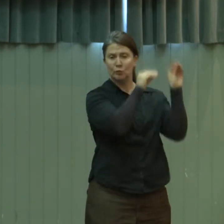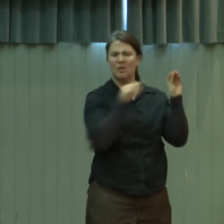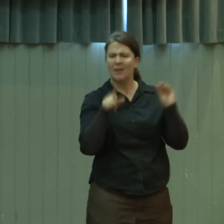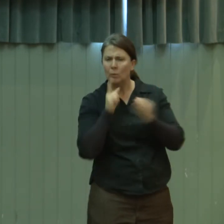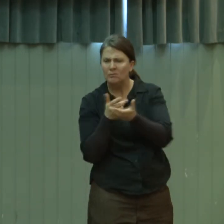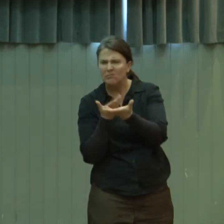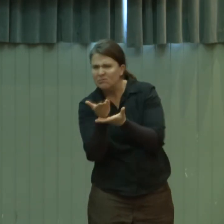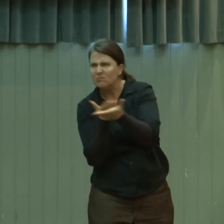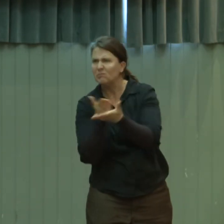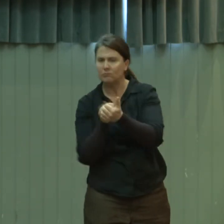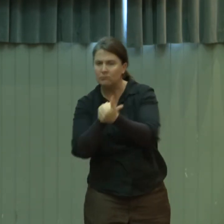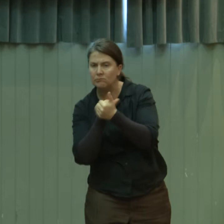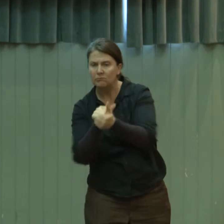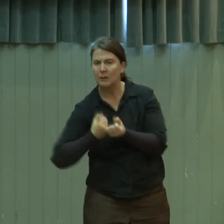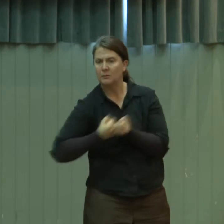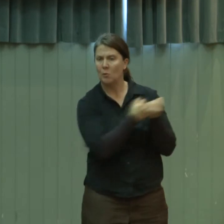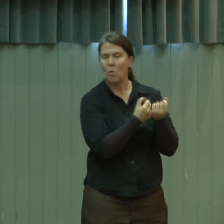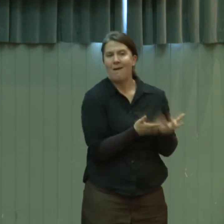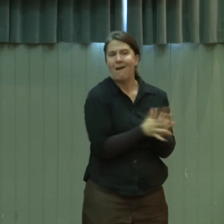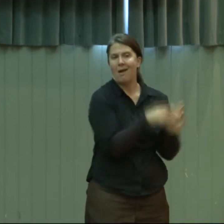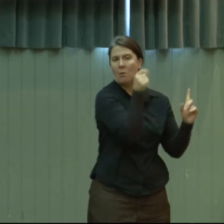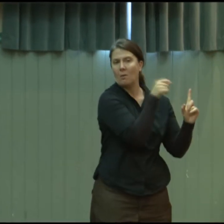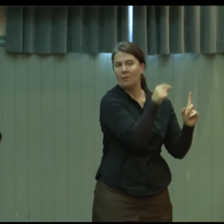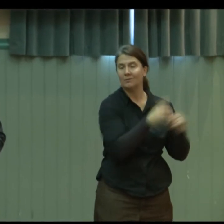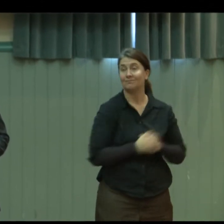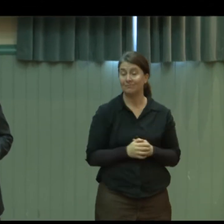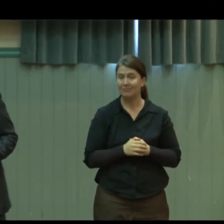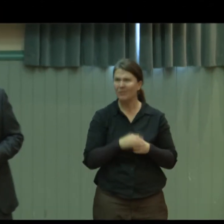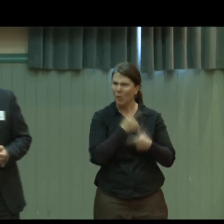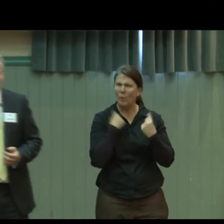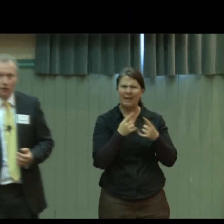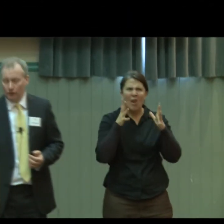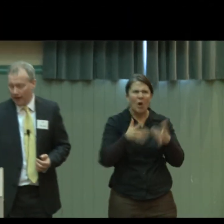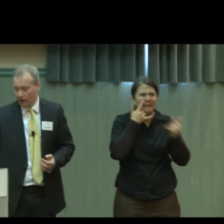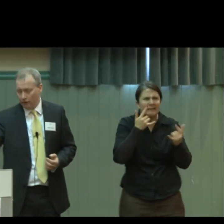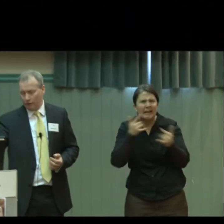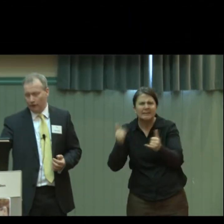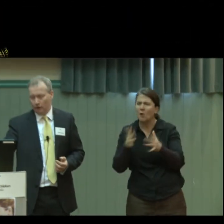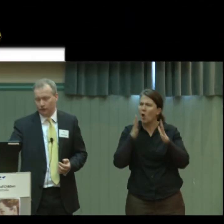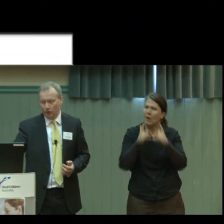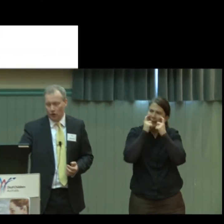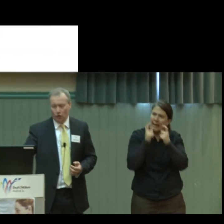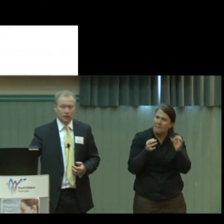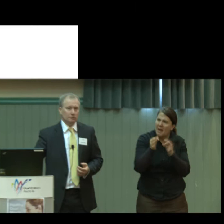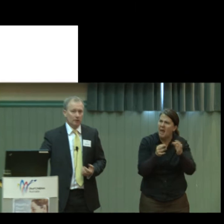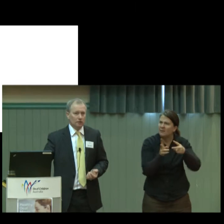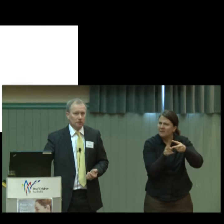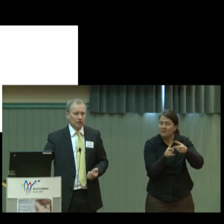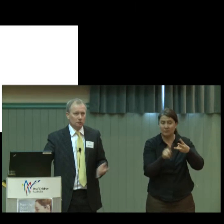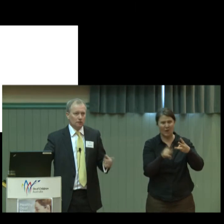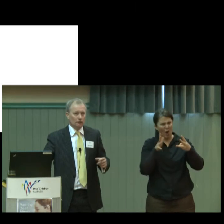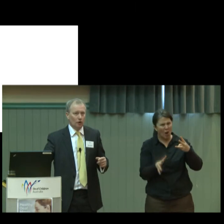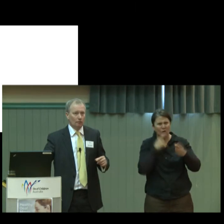that child. What kinds of things are we seeing? We're doing a lot of assessments and care planning. We've had a lot of referrals for autism